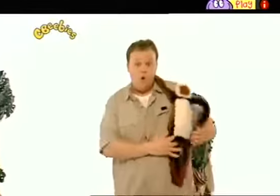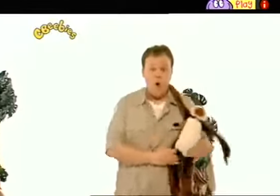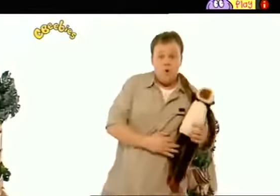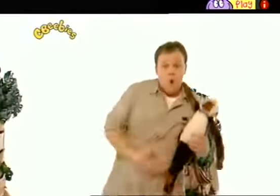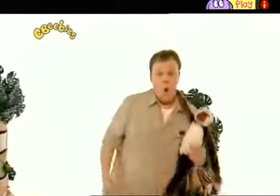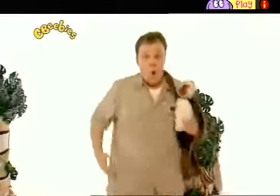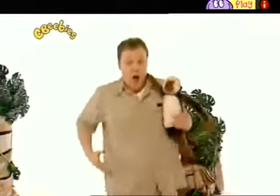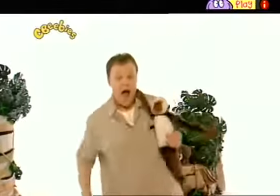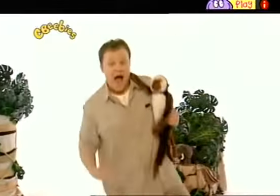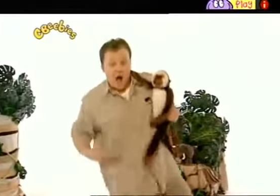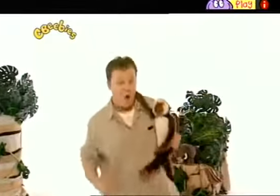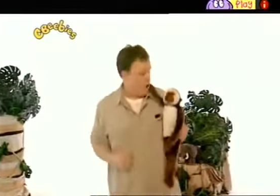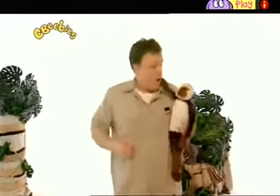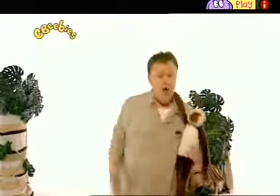whoa!